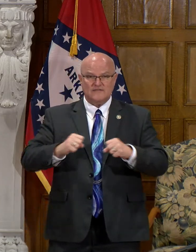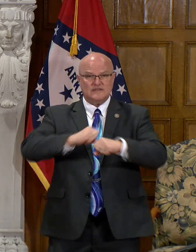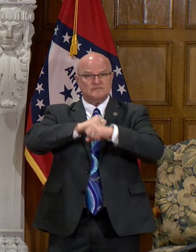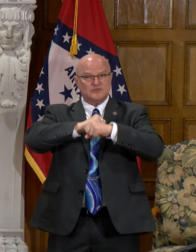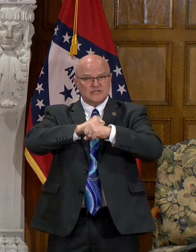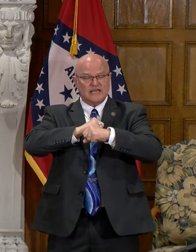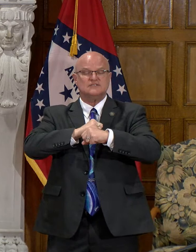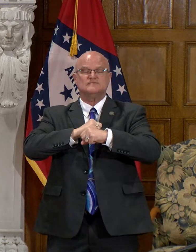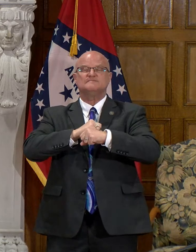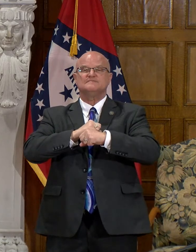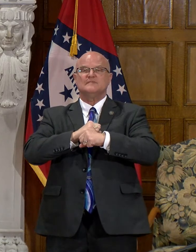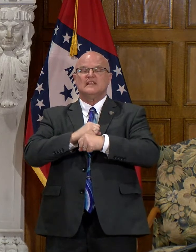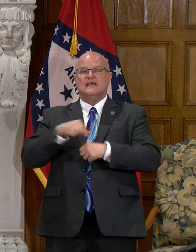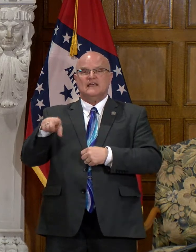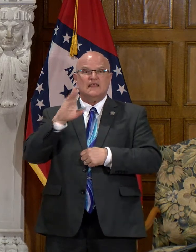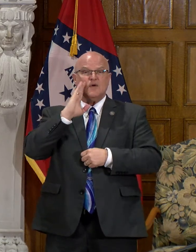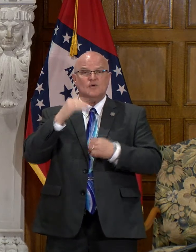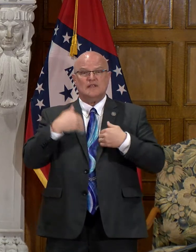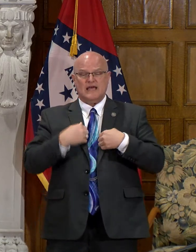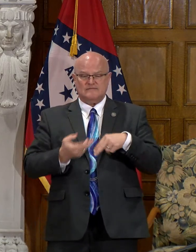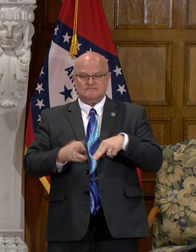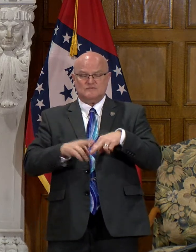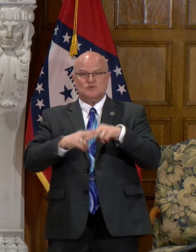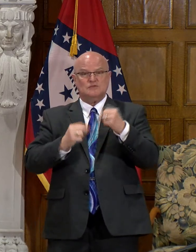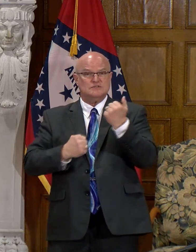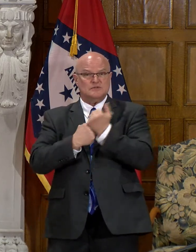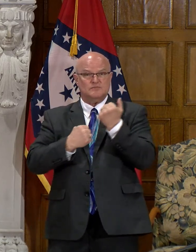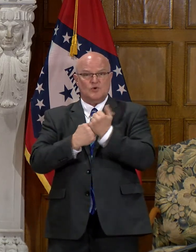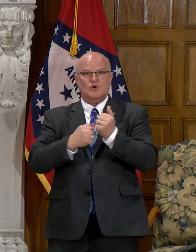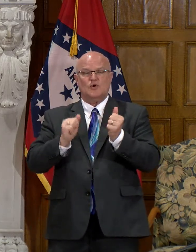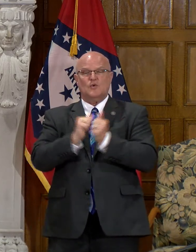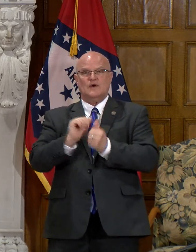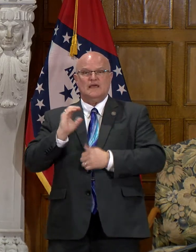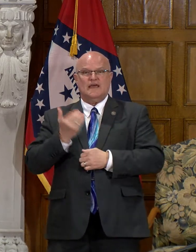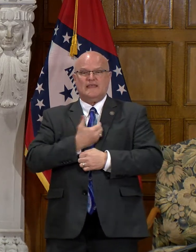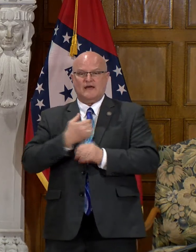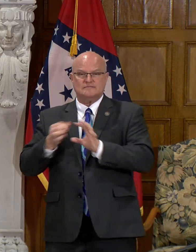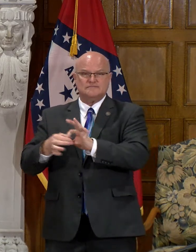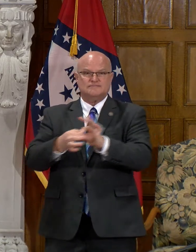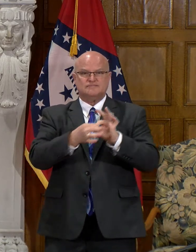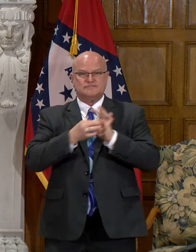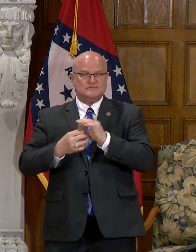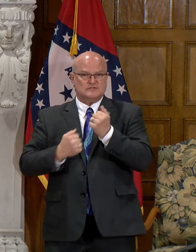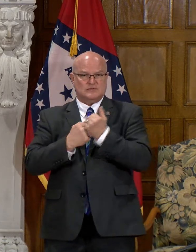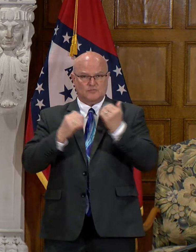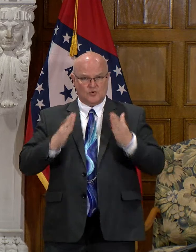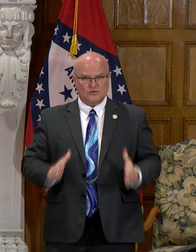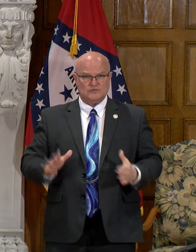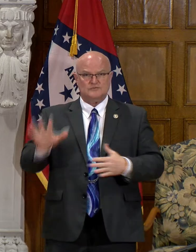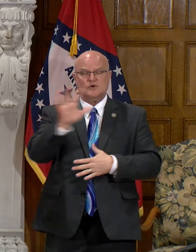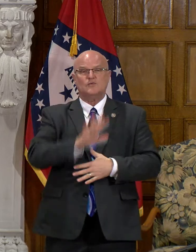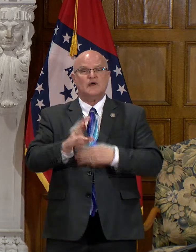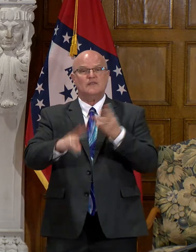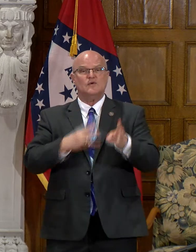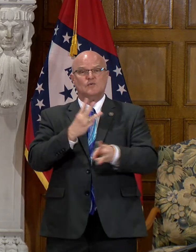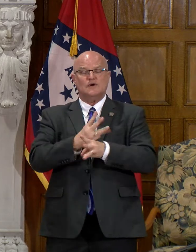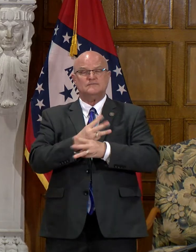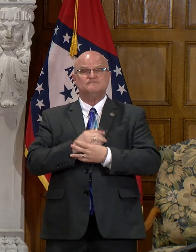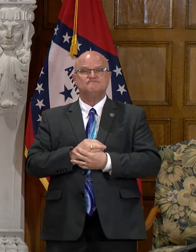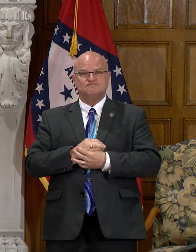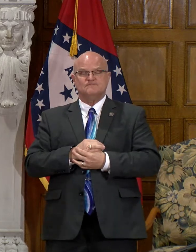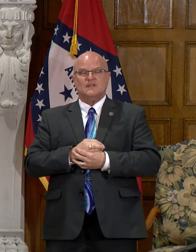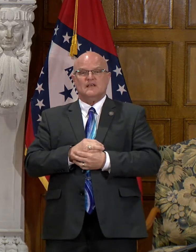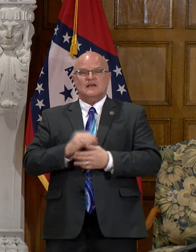and that they will have an increased support among our allies. As part of the efforts from the